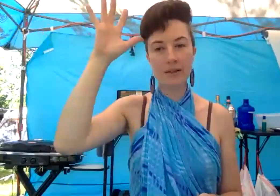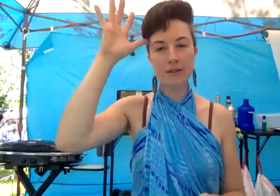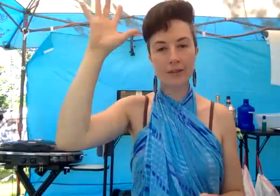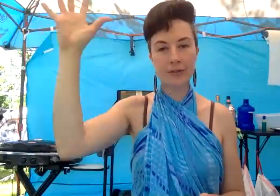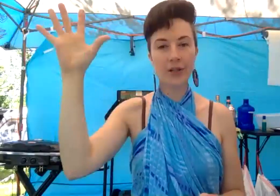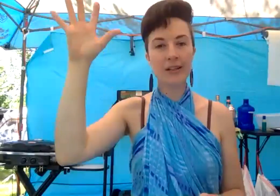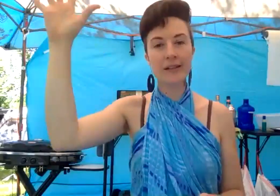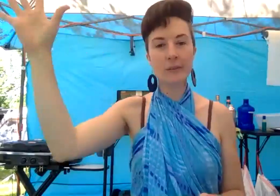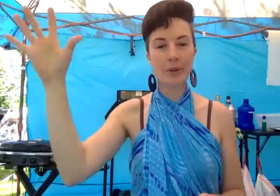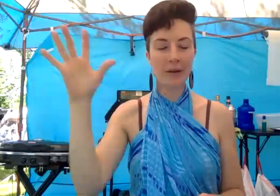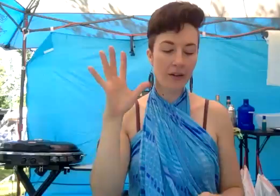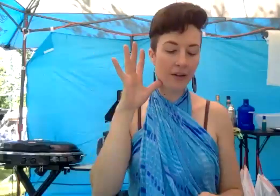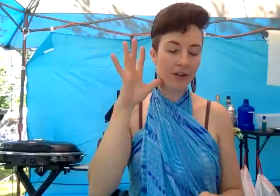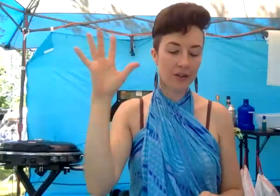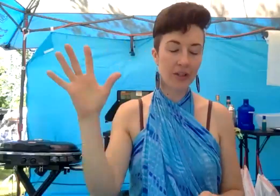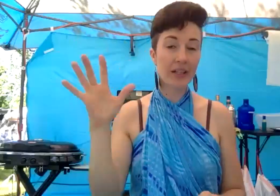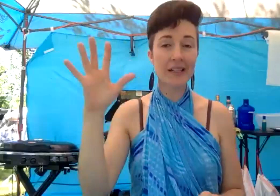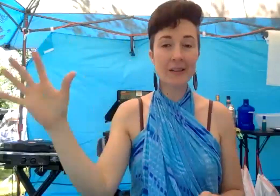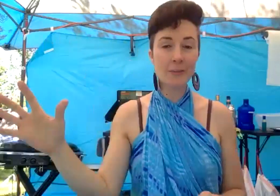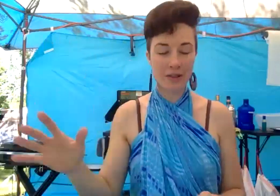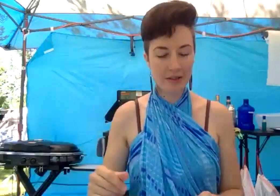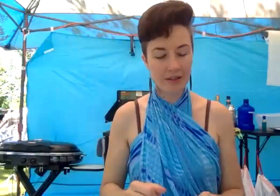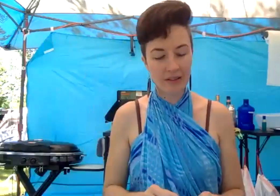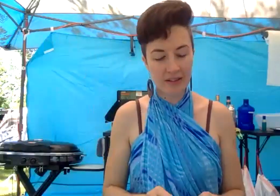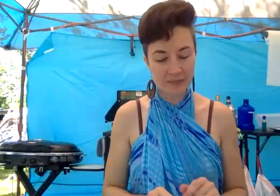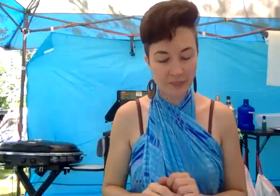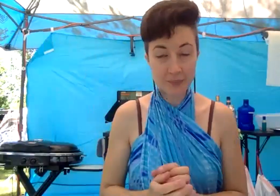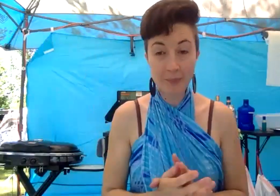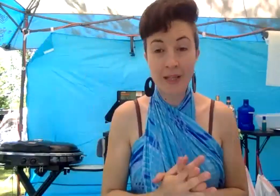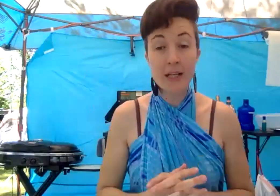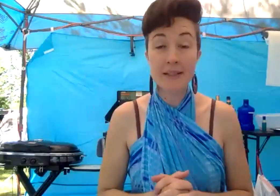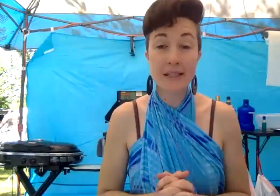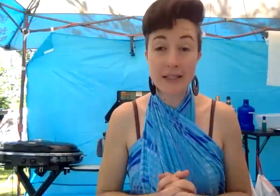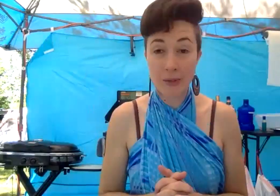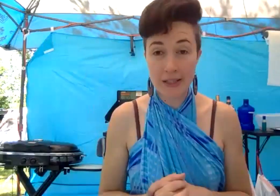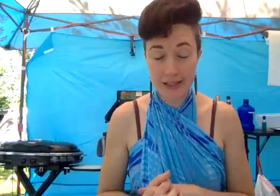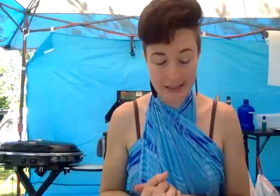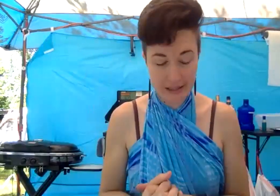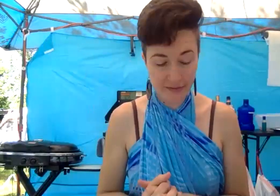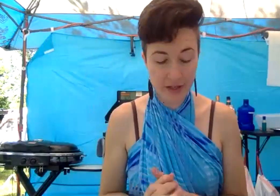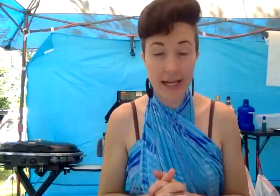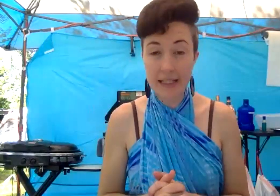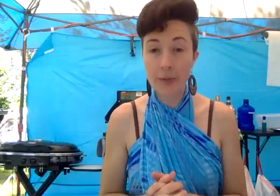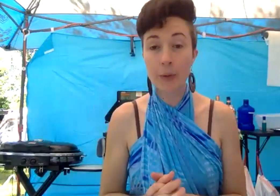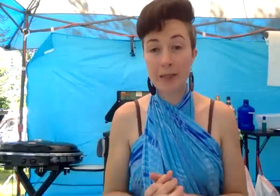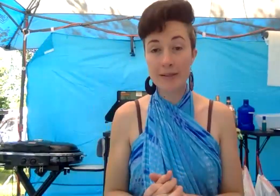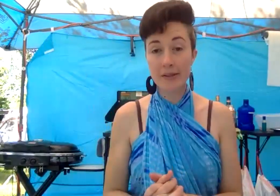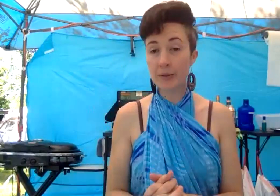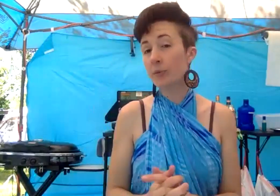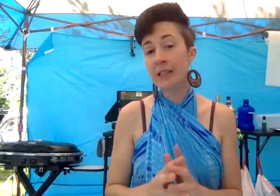grandma, grandpa, grandma. This next one is the sign for nanny or babysitter, or really